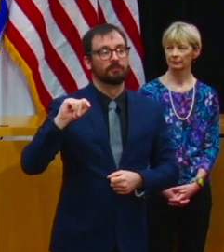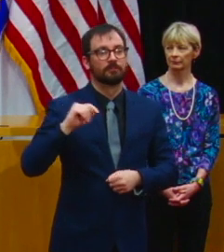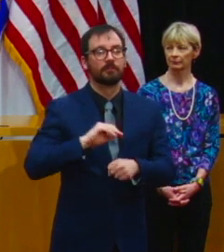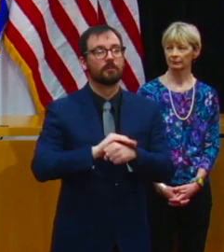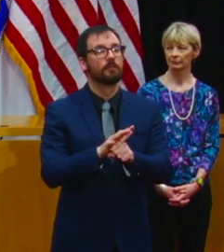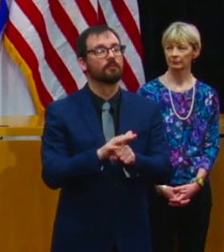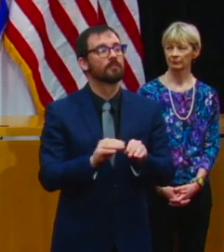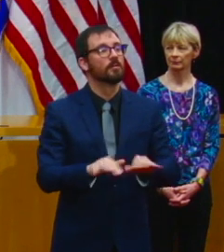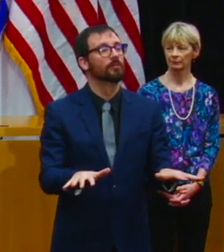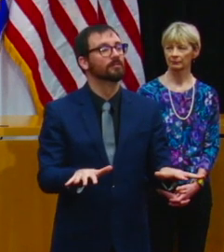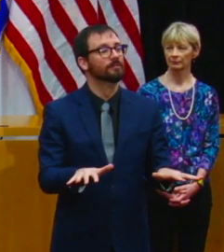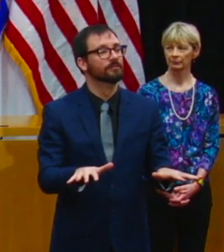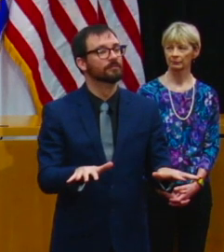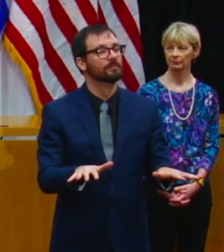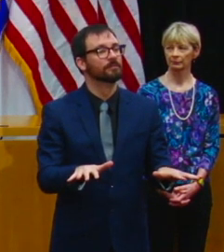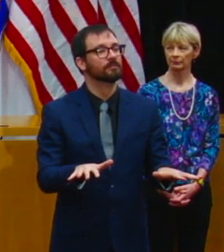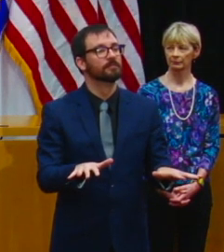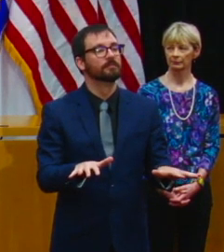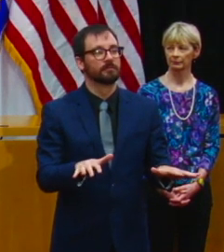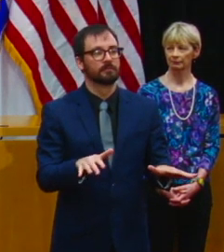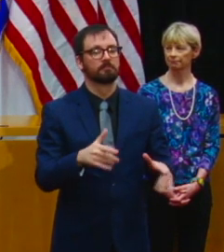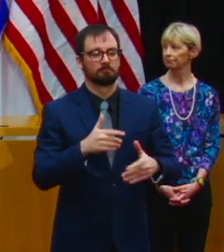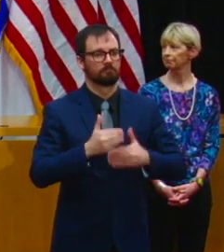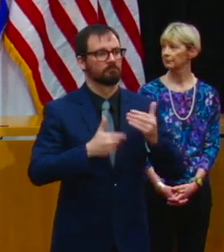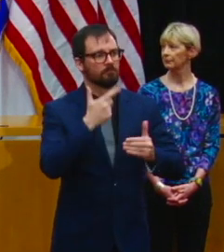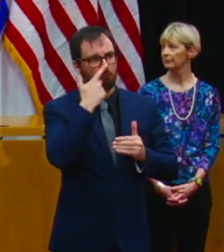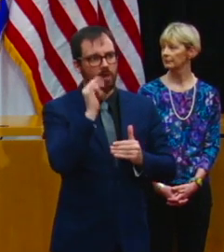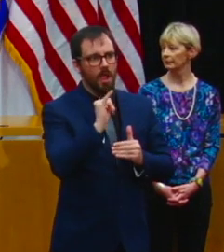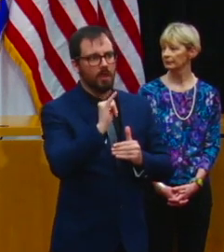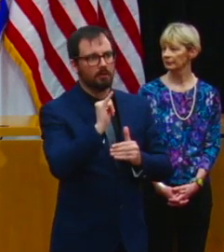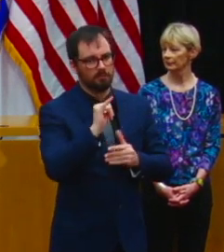and layered that into our program.